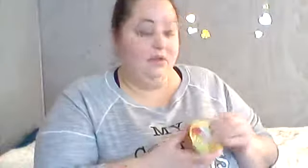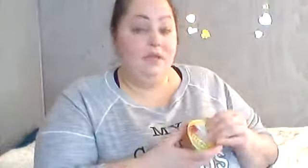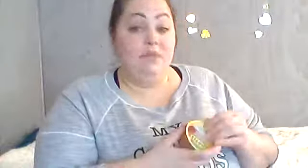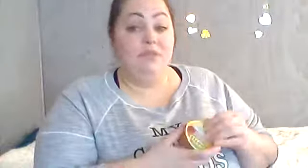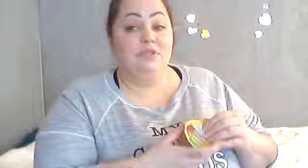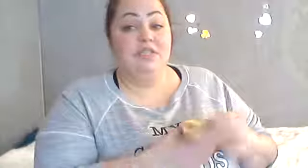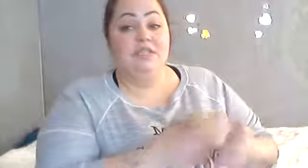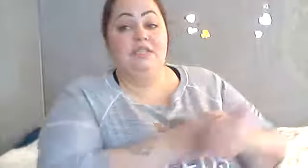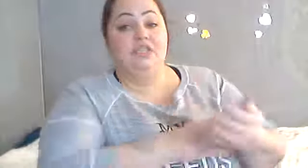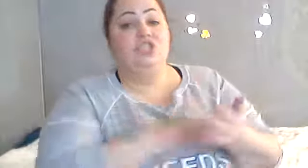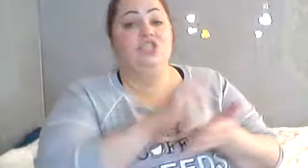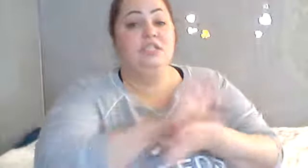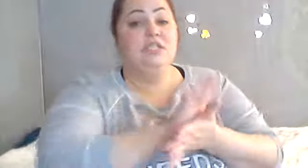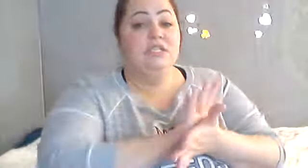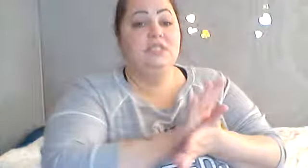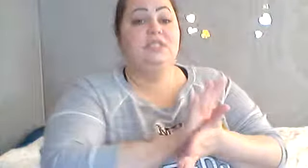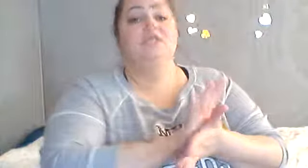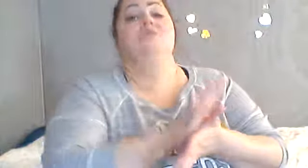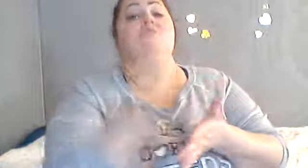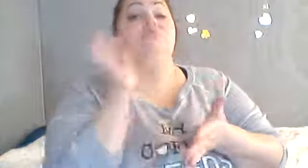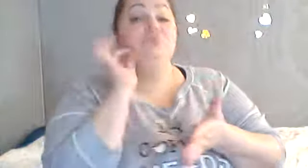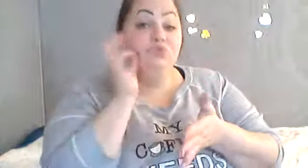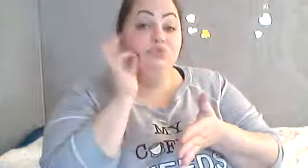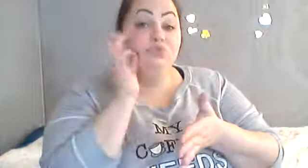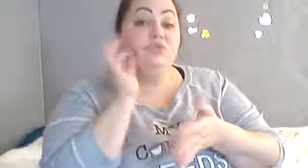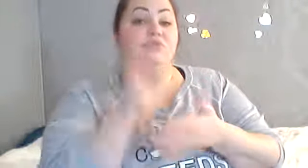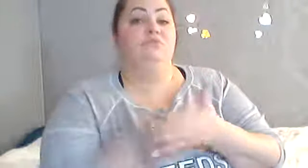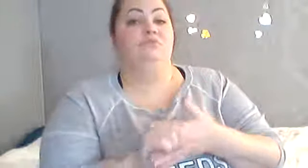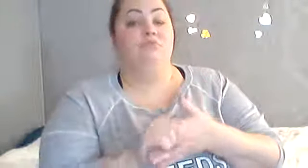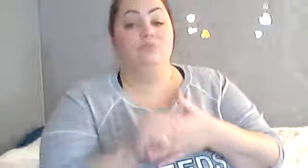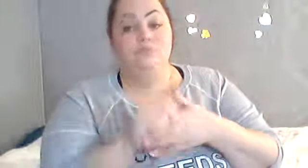He mostly eats cheese, fruit.